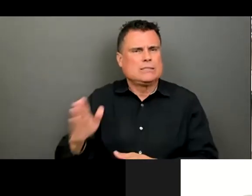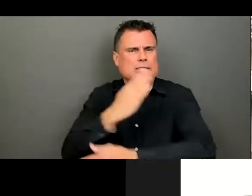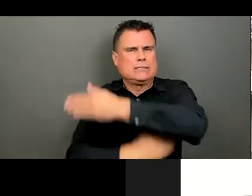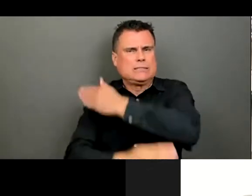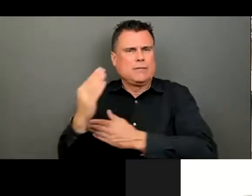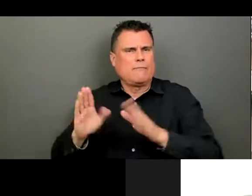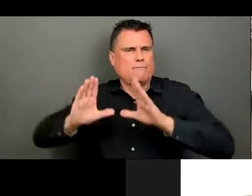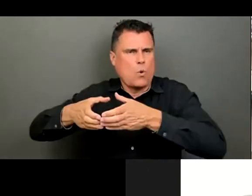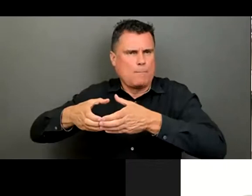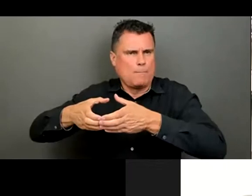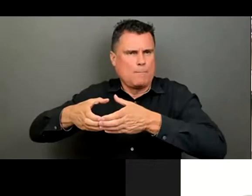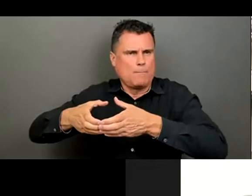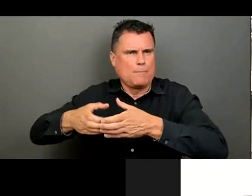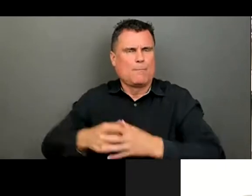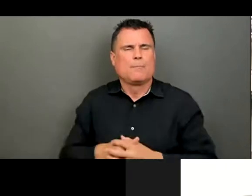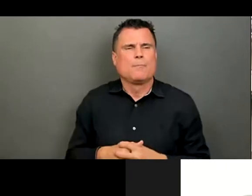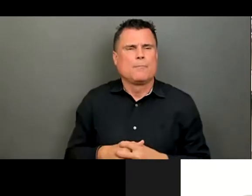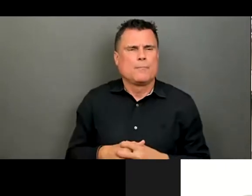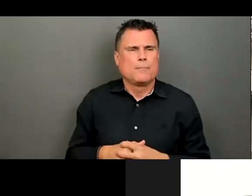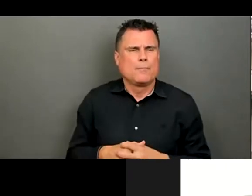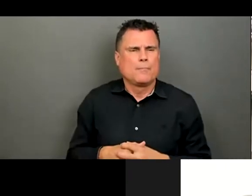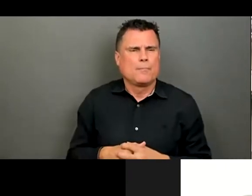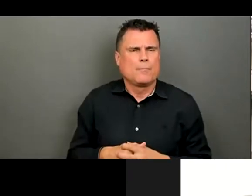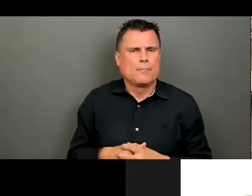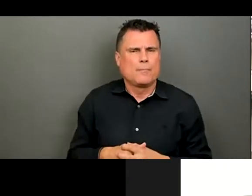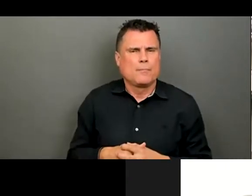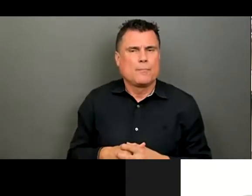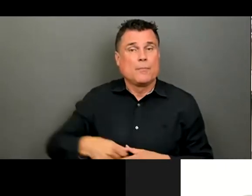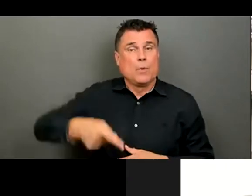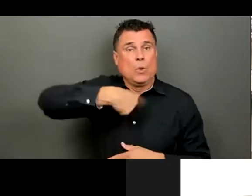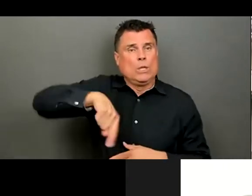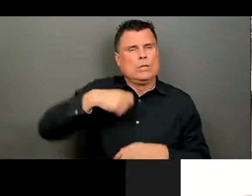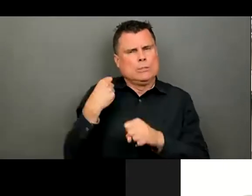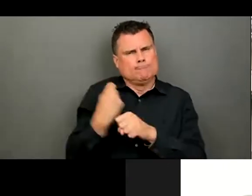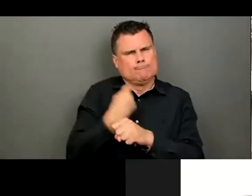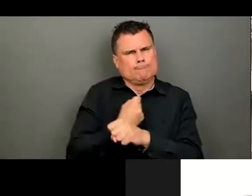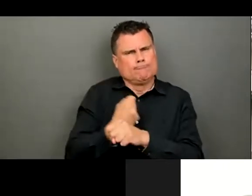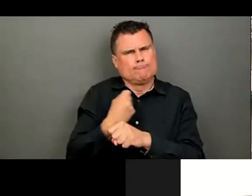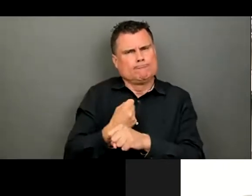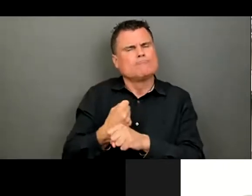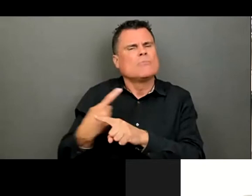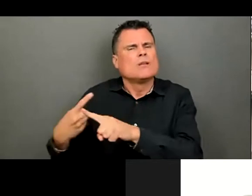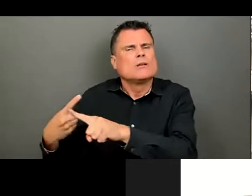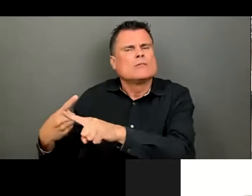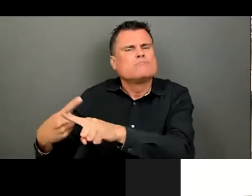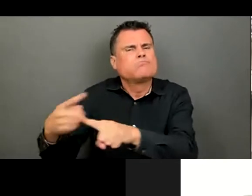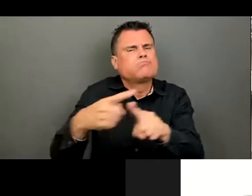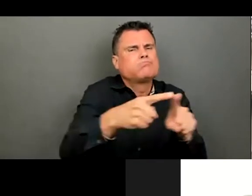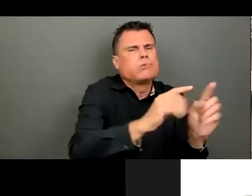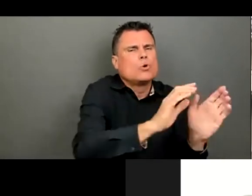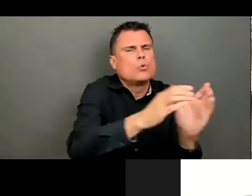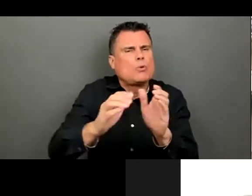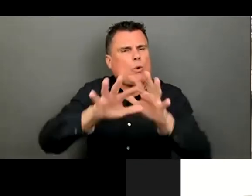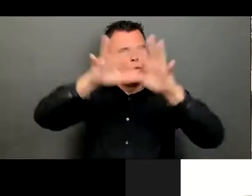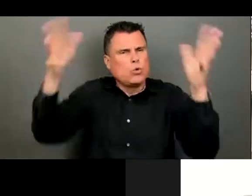so much with the DRR in different types of the world, but nevertheless,